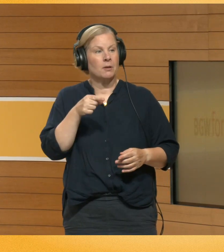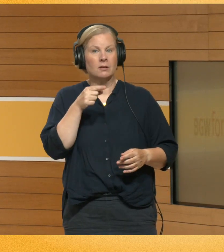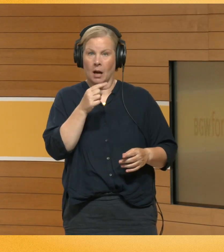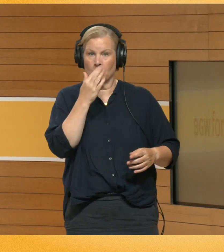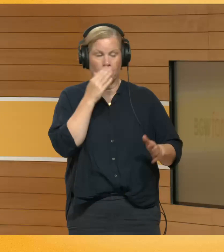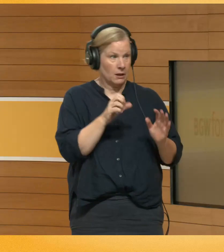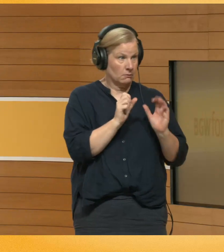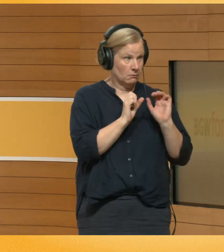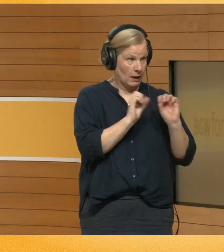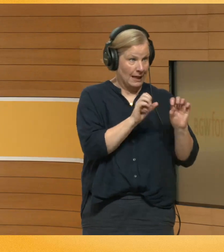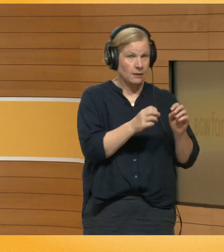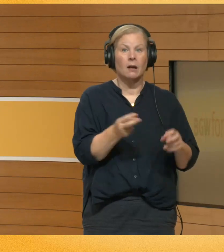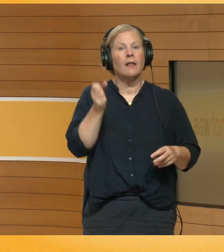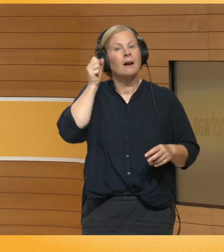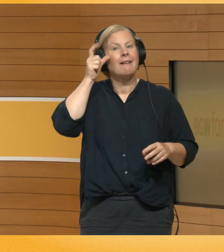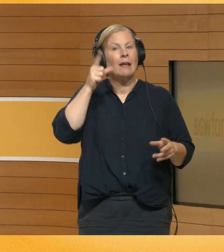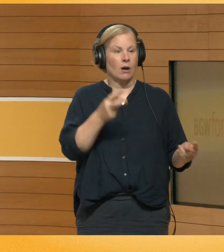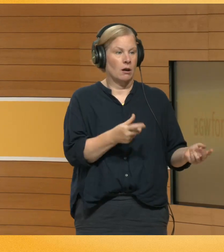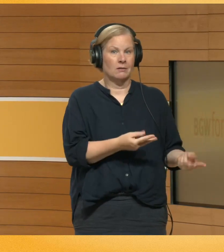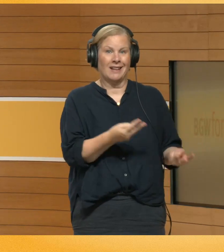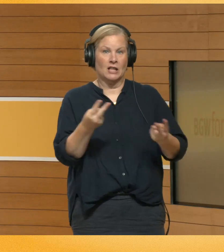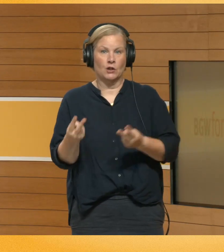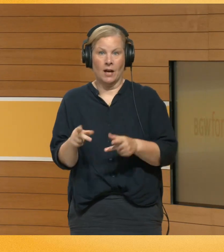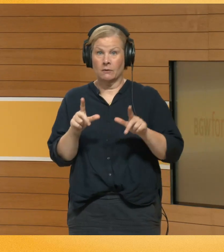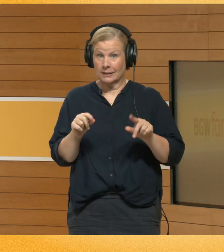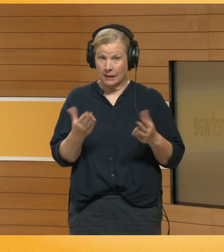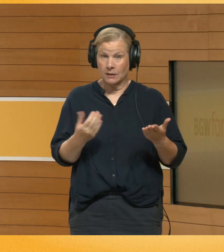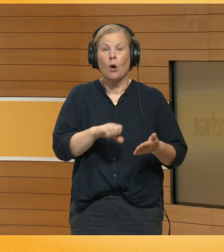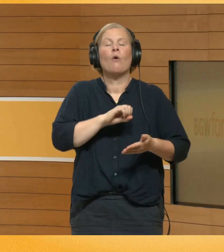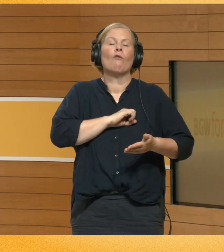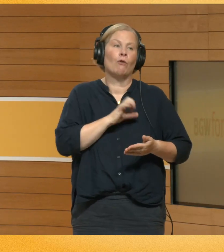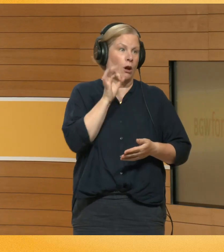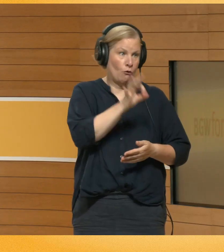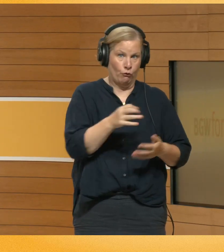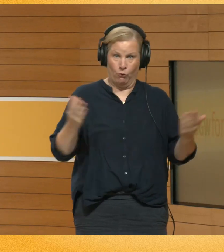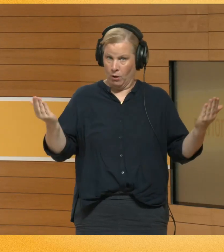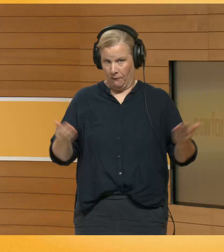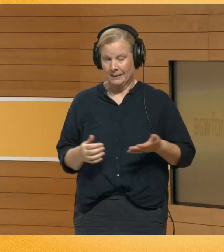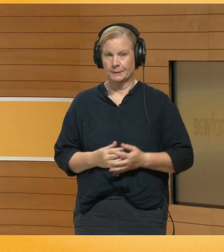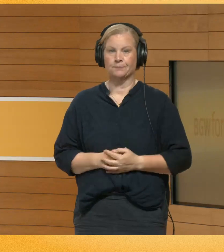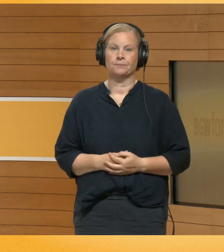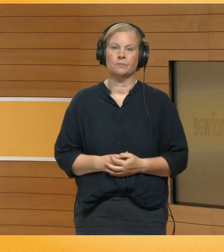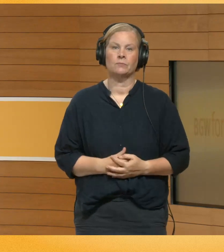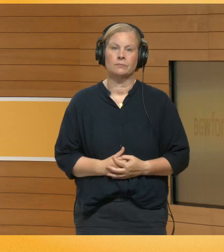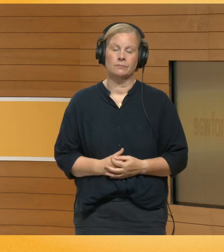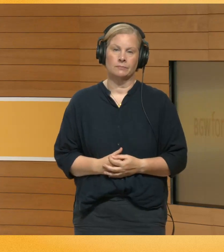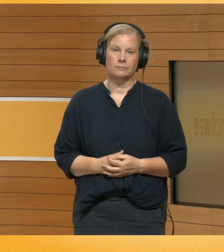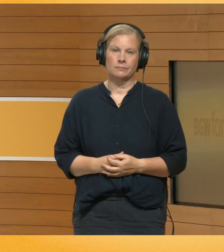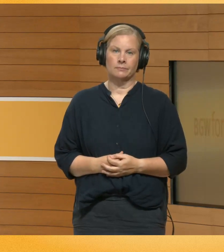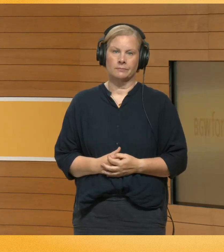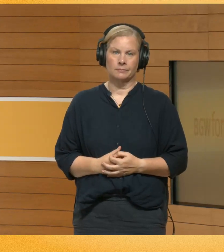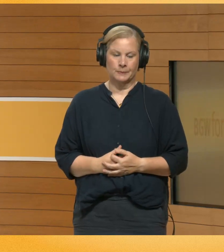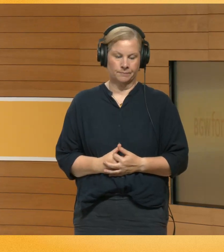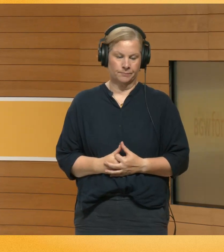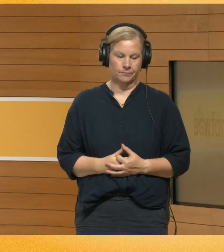A video on how we try to explain what the clever transfer is in hospitals and what the benefits are